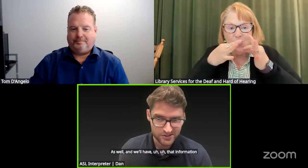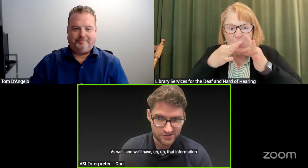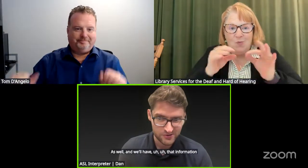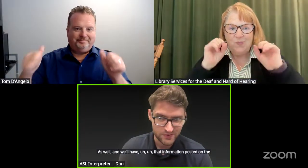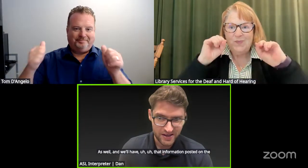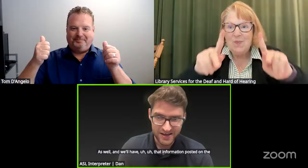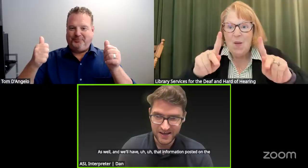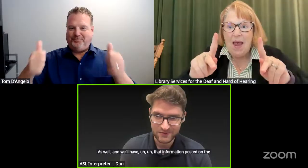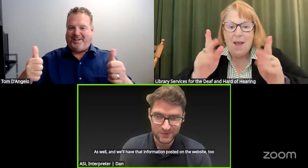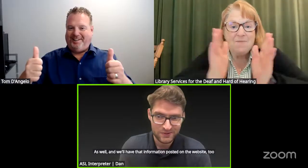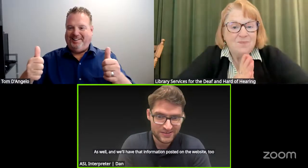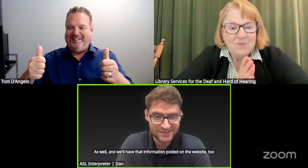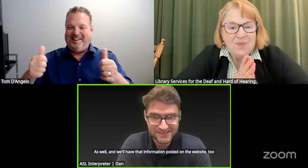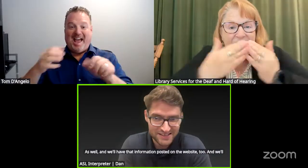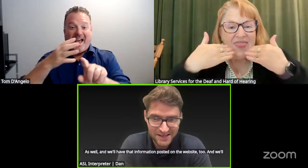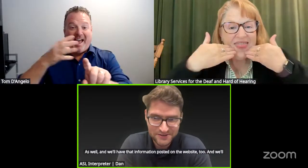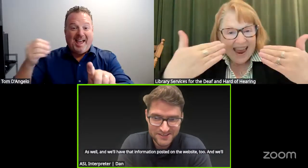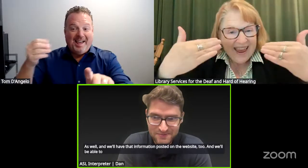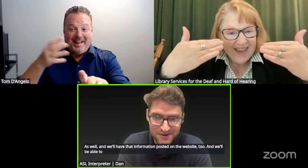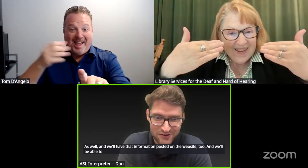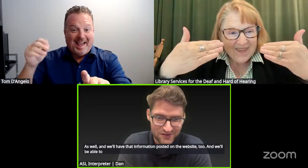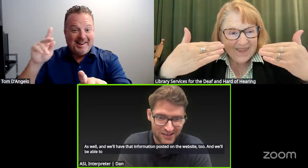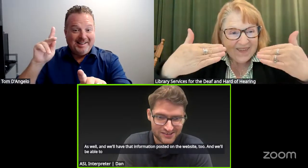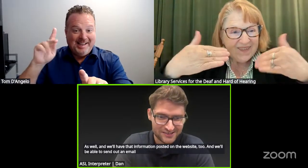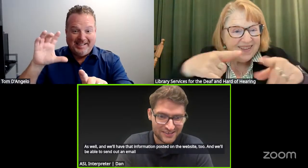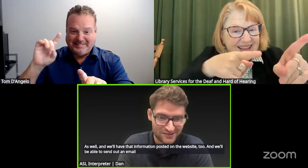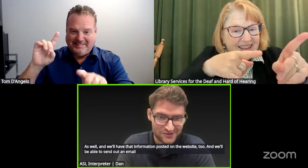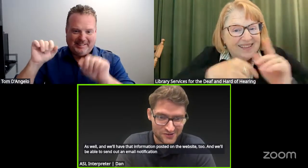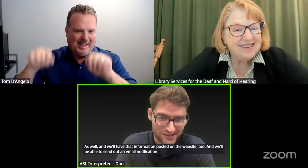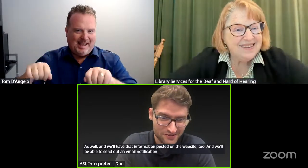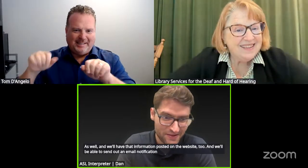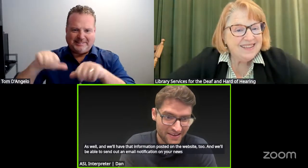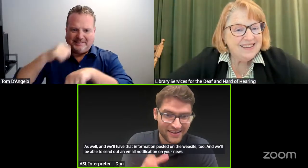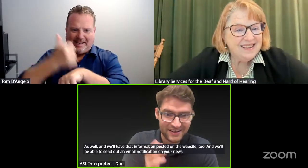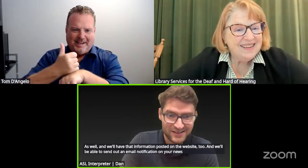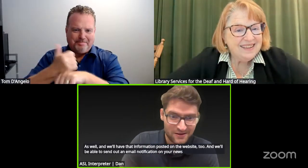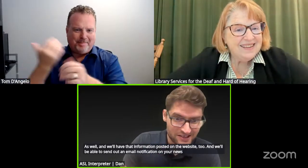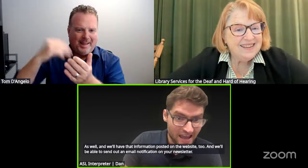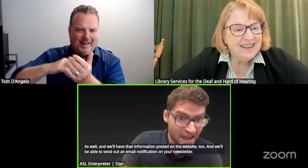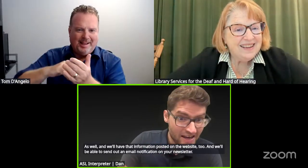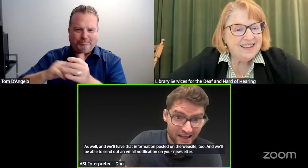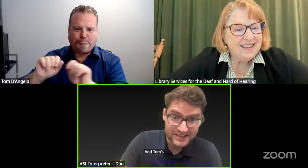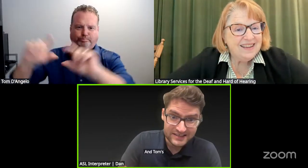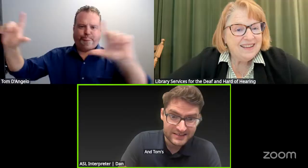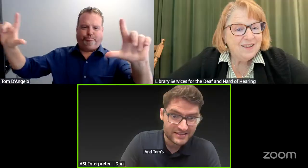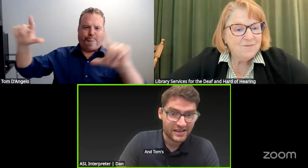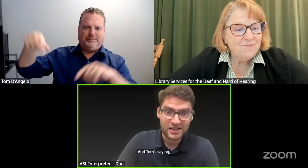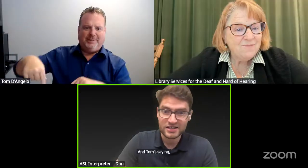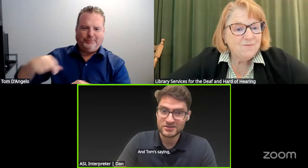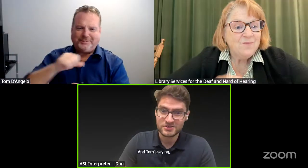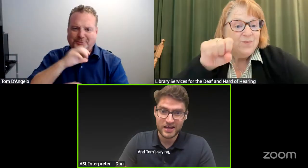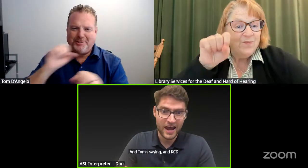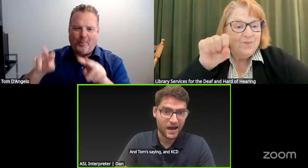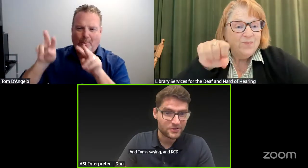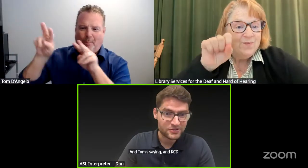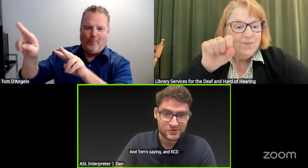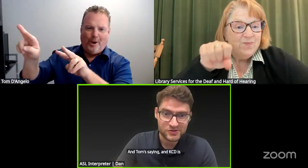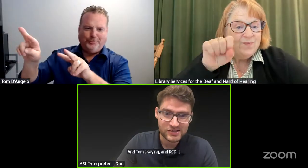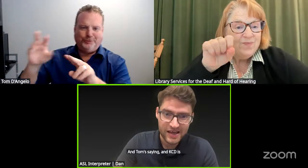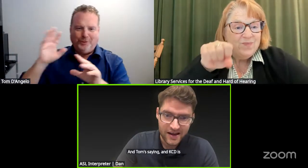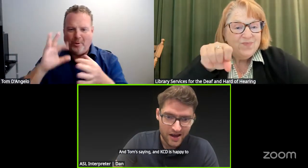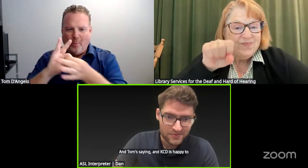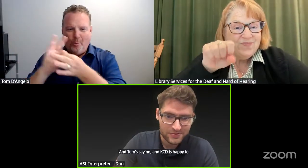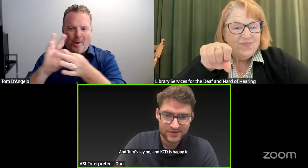on the website too. And we'll be able to send out an email notification on your newsletter. And Tom's saying, and KCD is happy